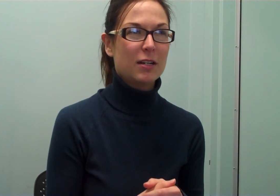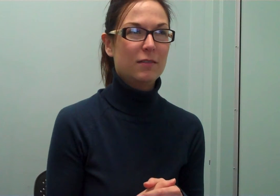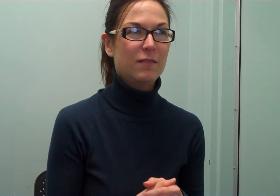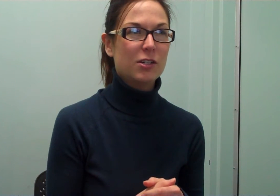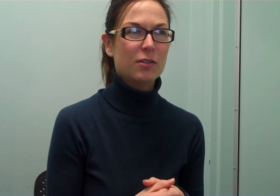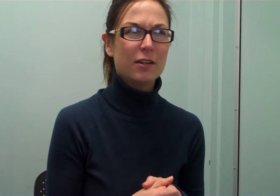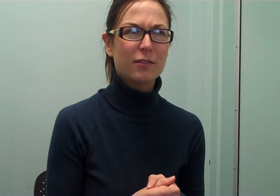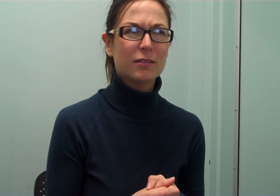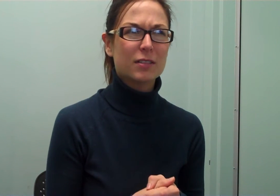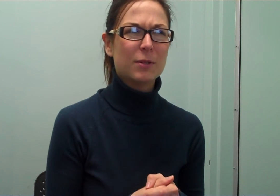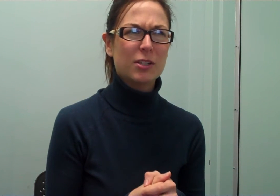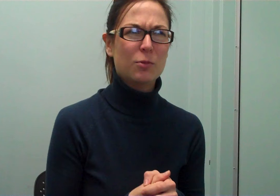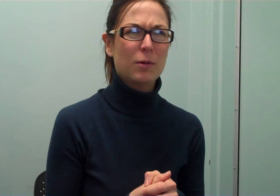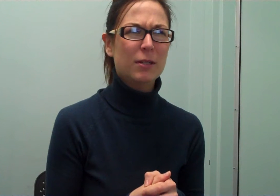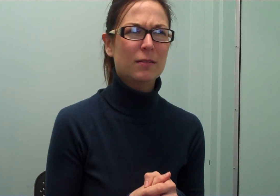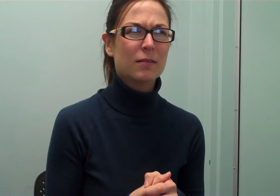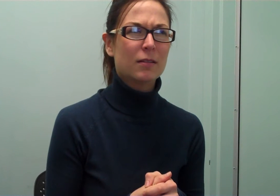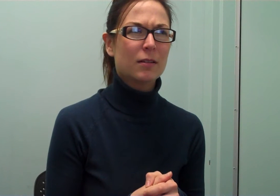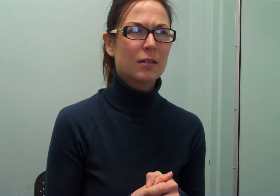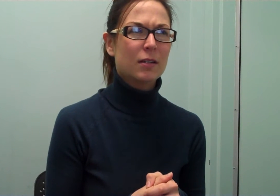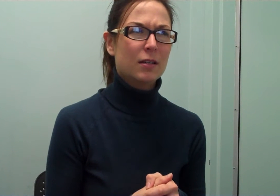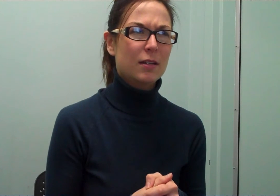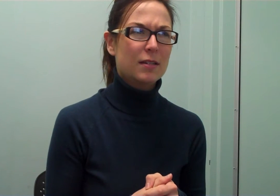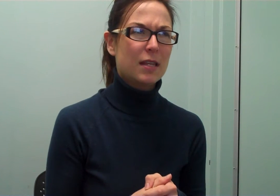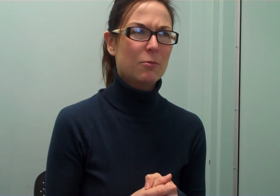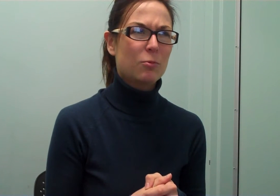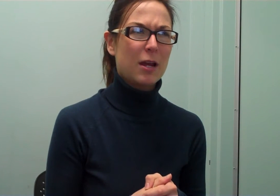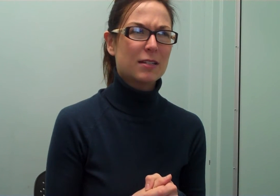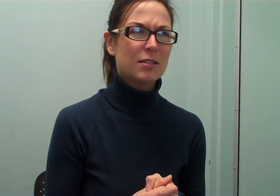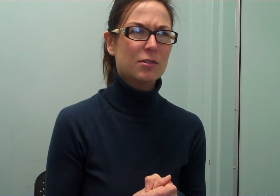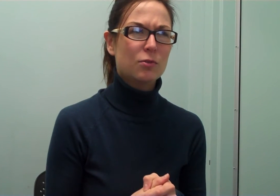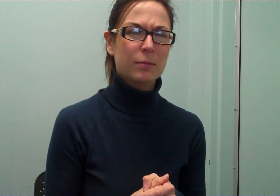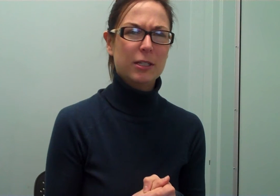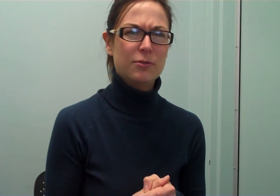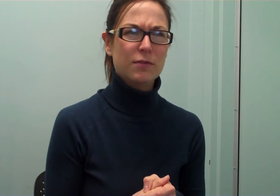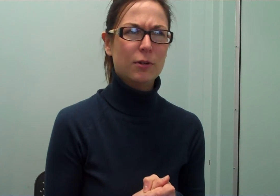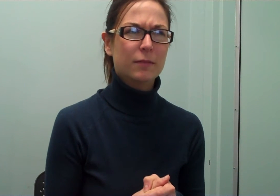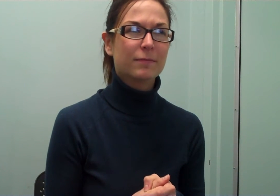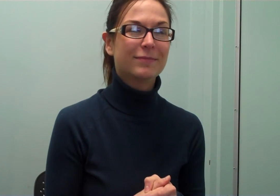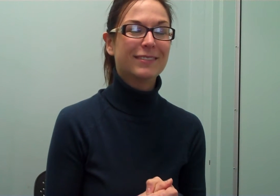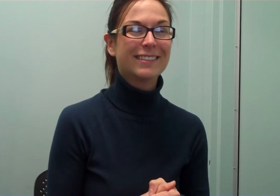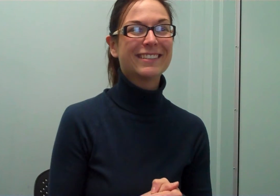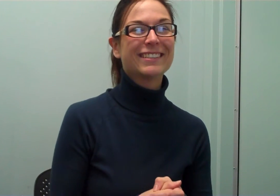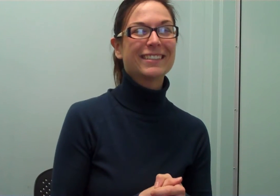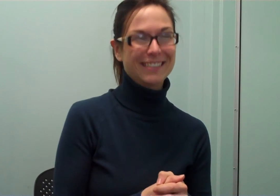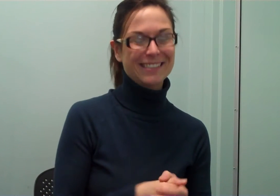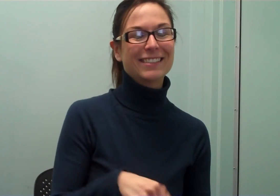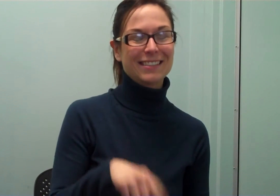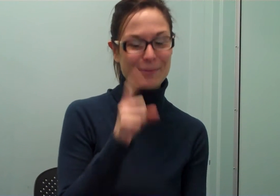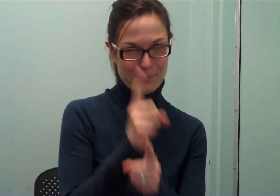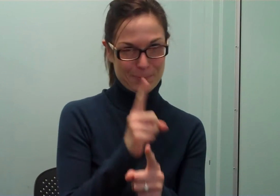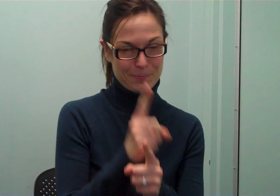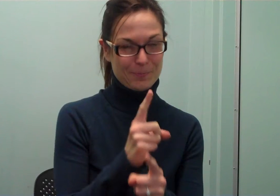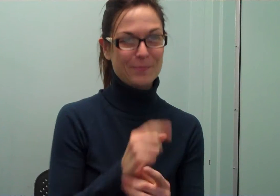unwanted facial hair, especially in women? Is that what wax is normally used for? Yes, that's what we